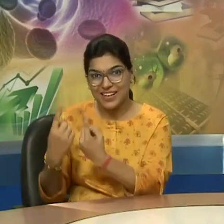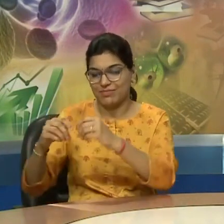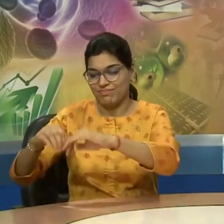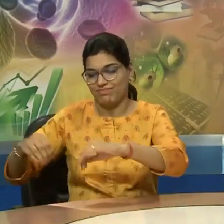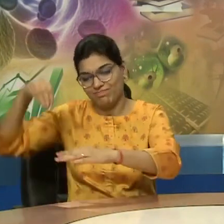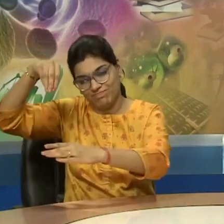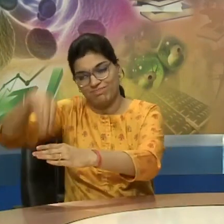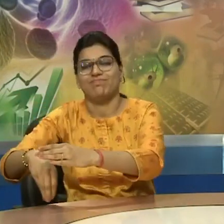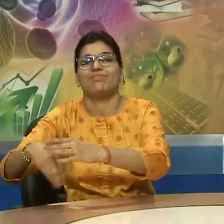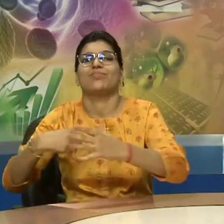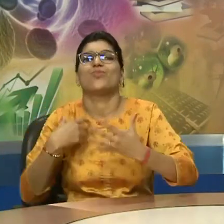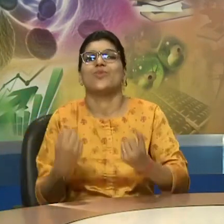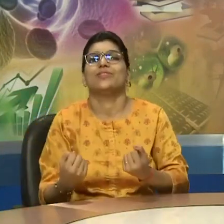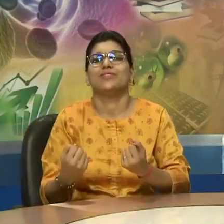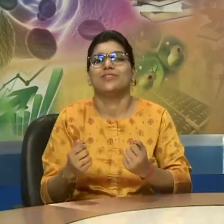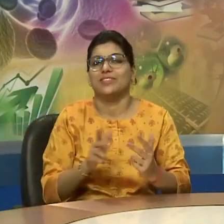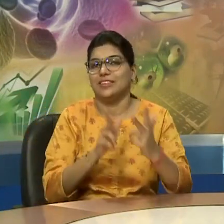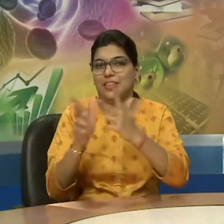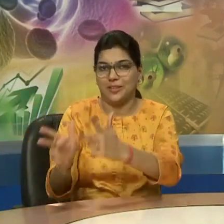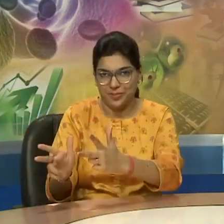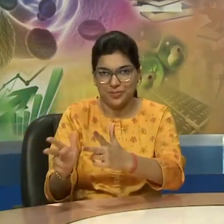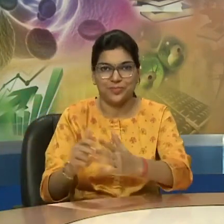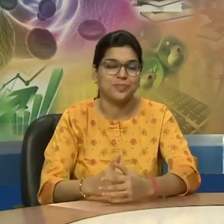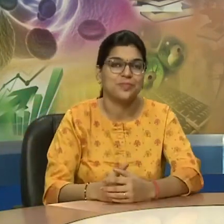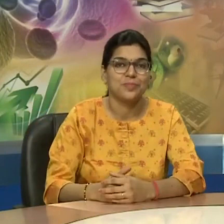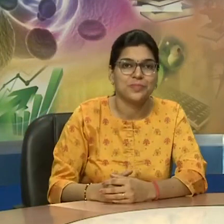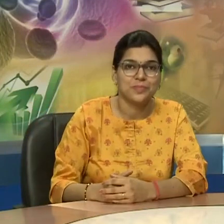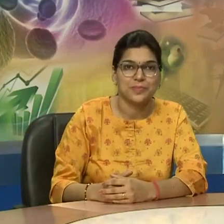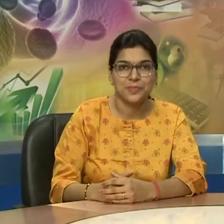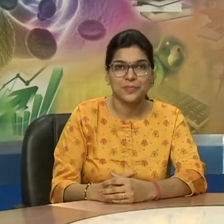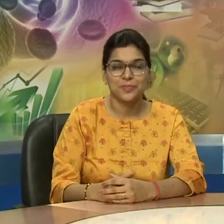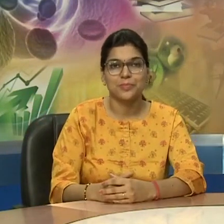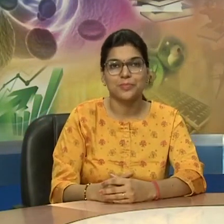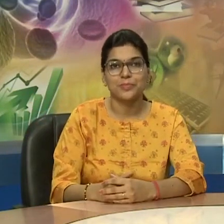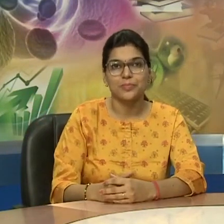sapling to be planted in our garden.